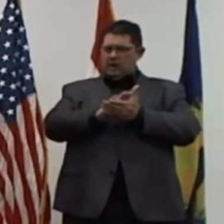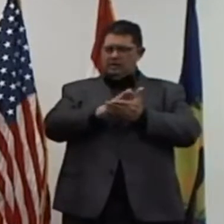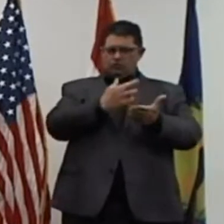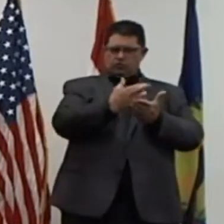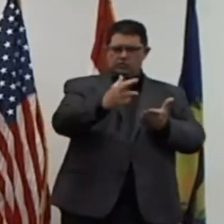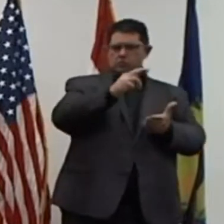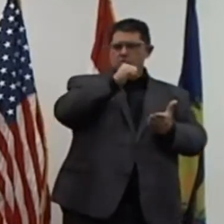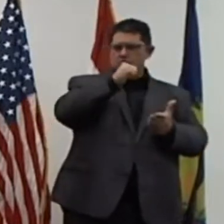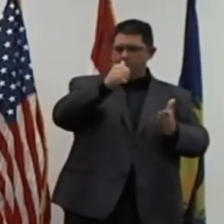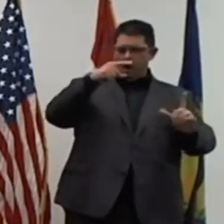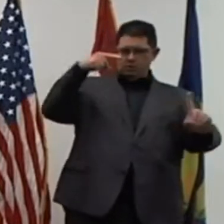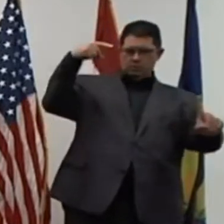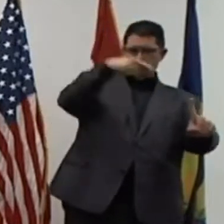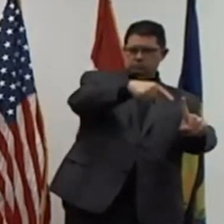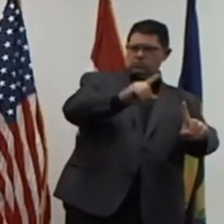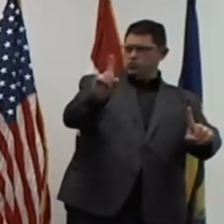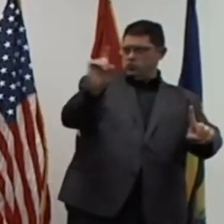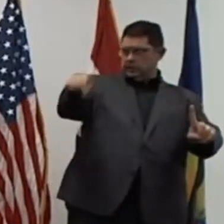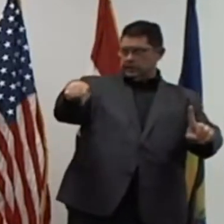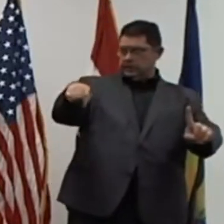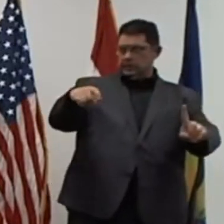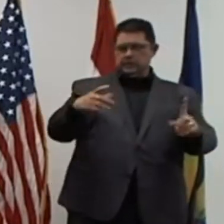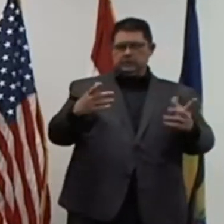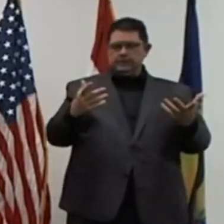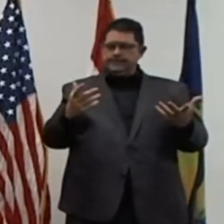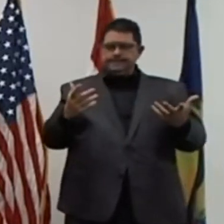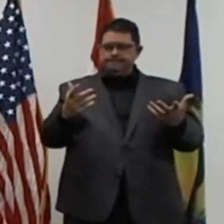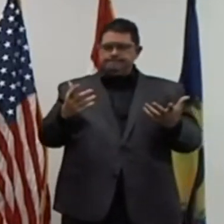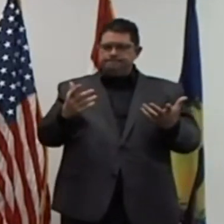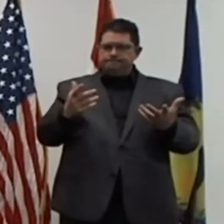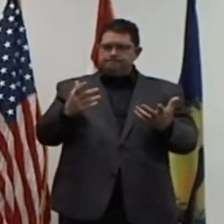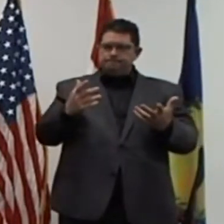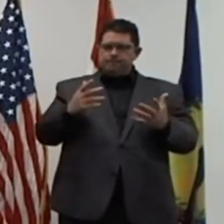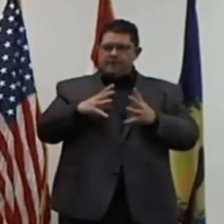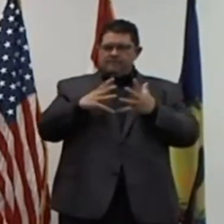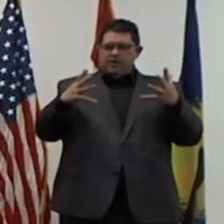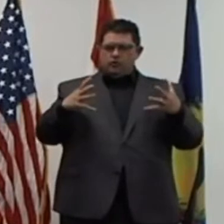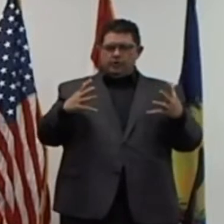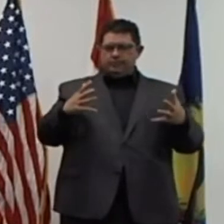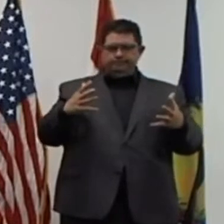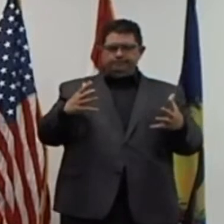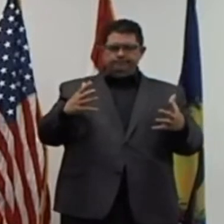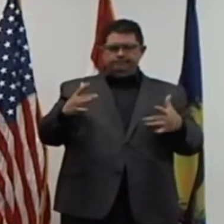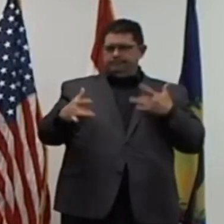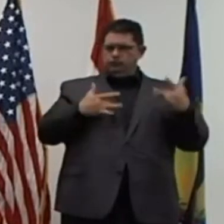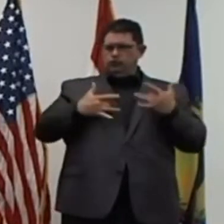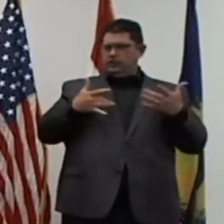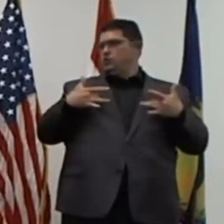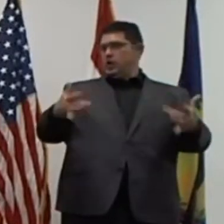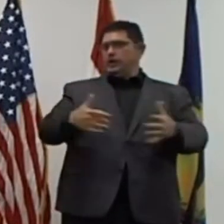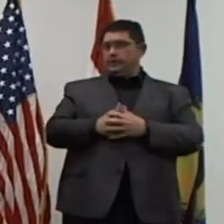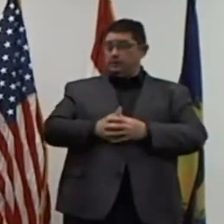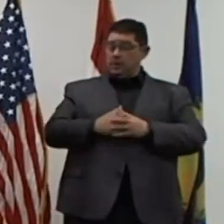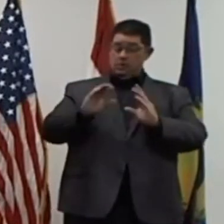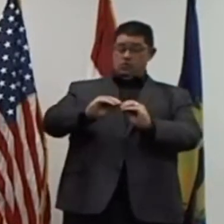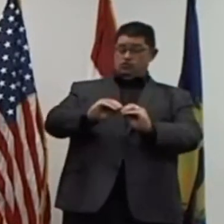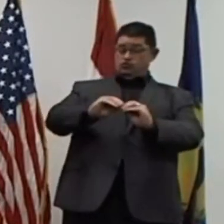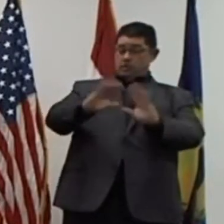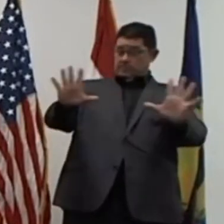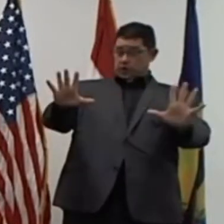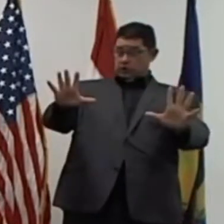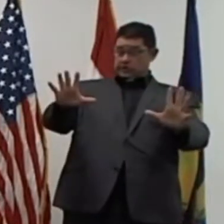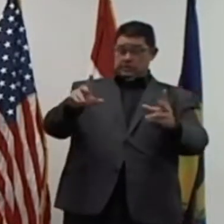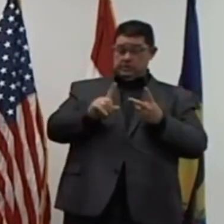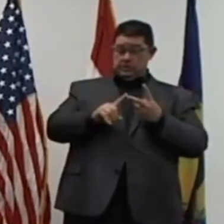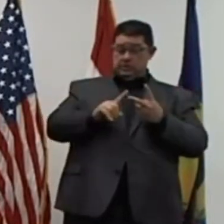need to be in an unprecedented sort of way, and in a very enthusiastic way. As far as the transparency,